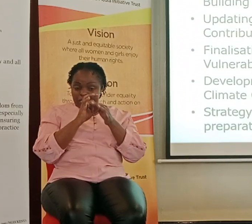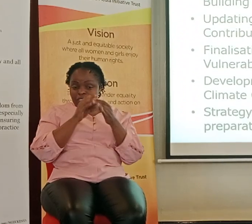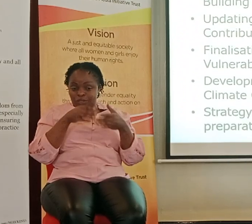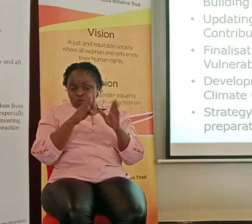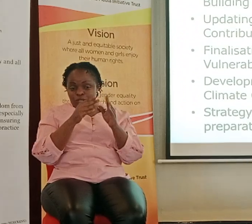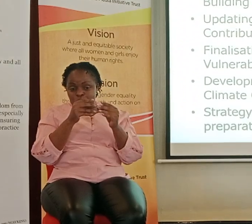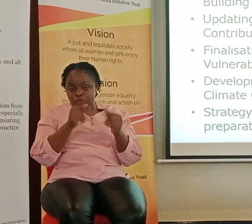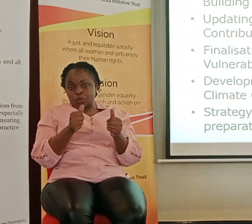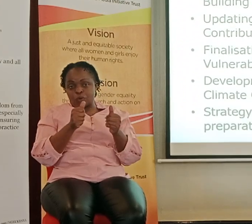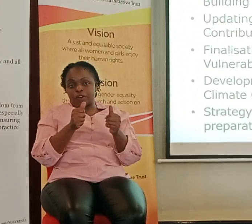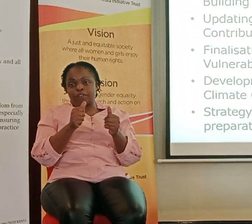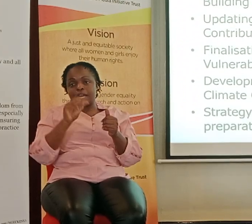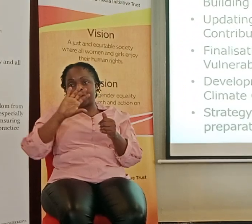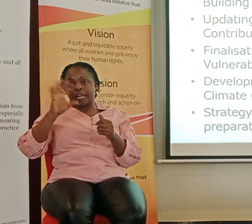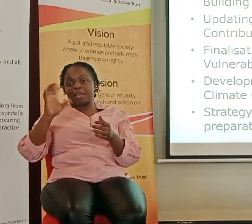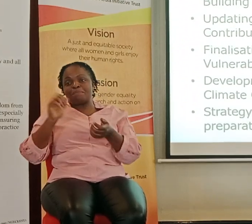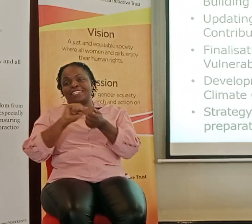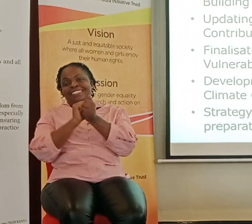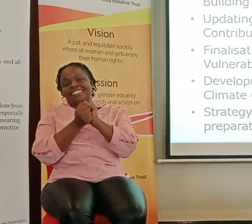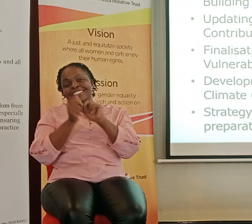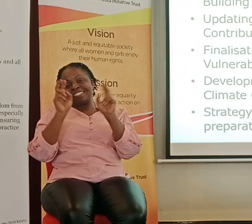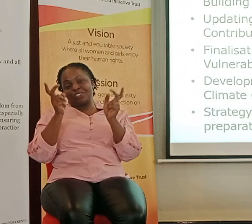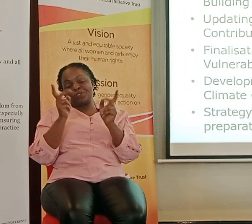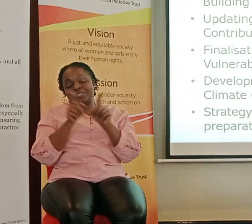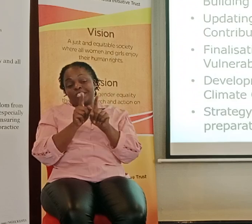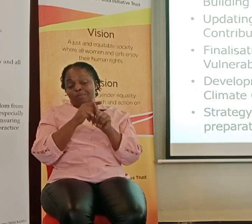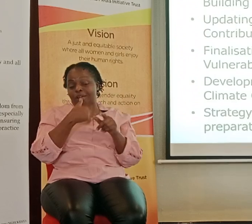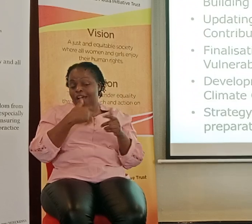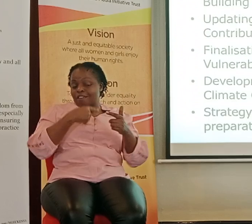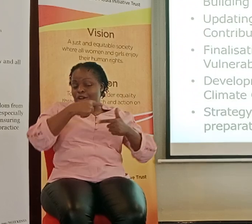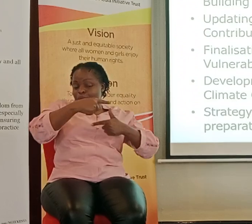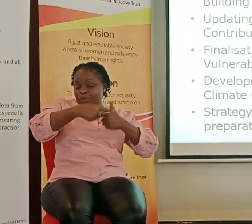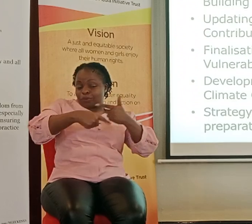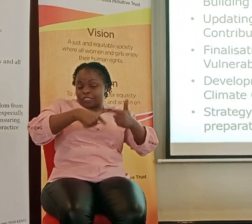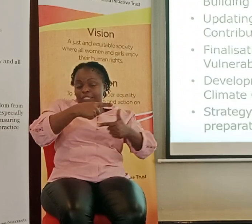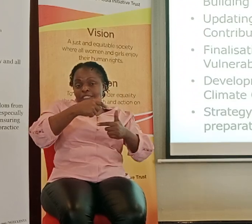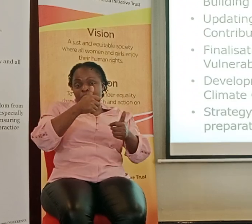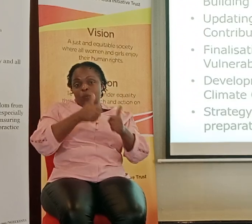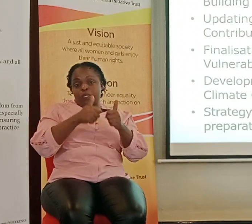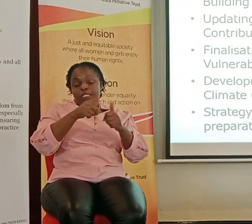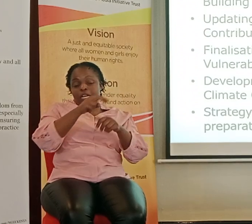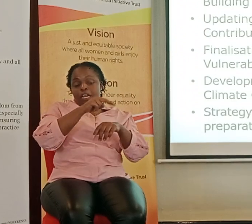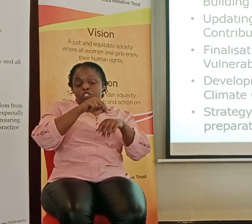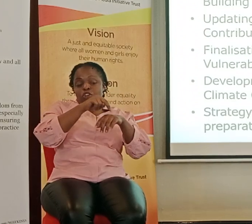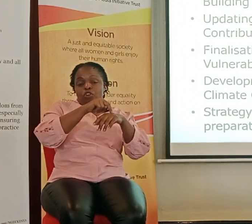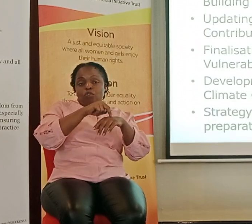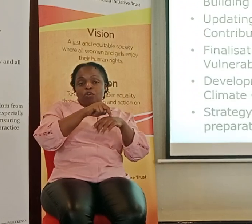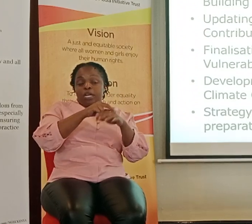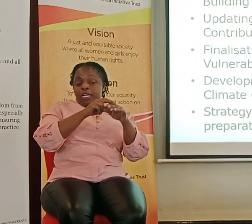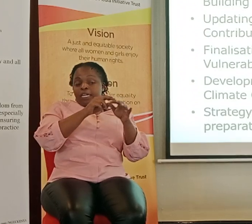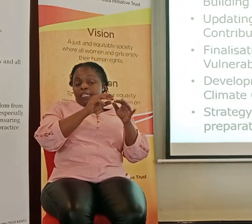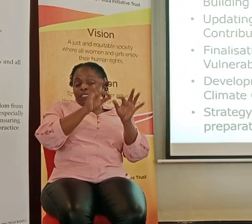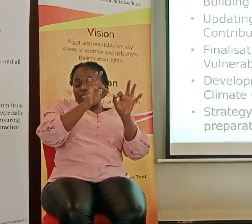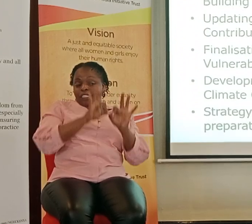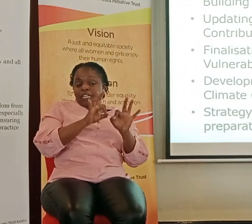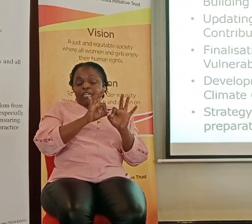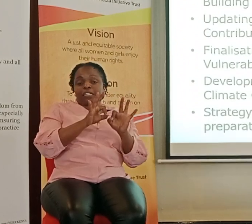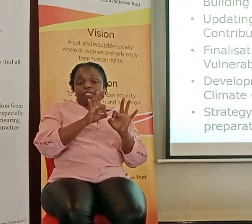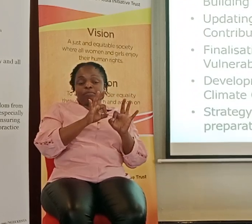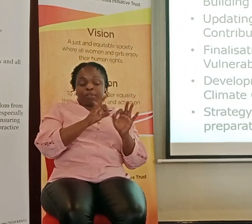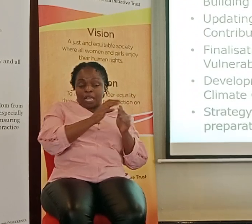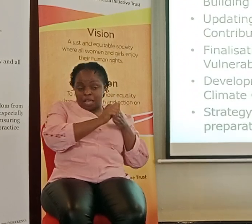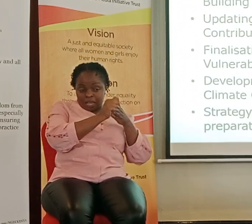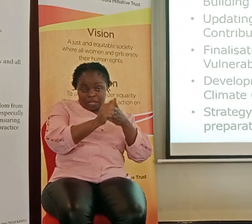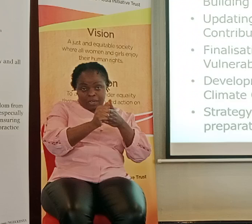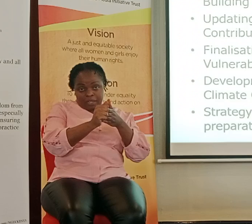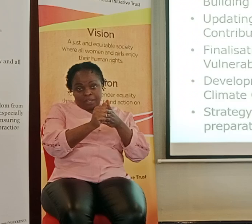issues. So there is a process being spearheaded by the National Treasury's Climate Change Unit to come up with a